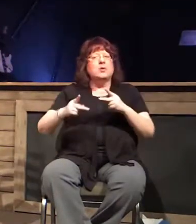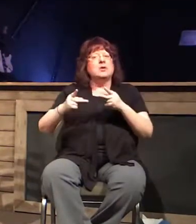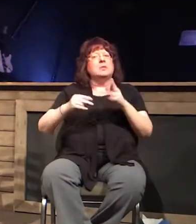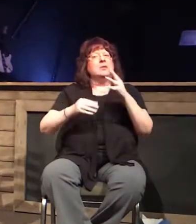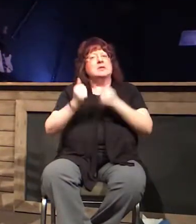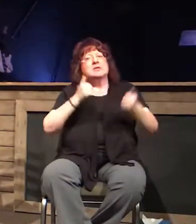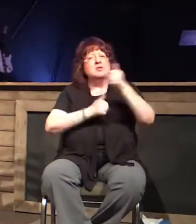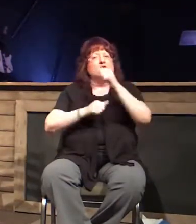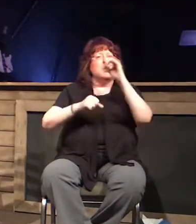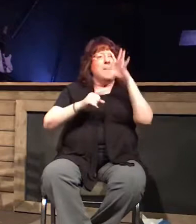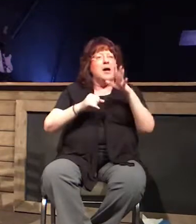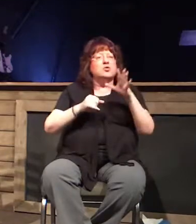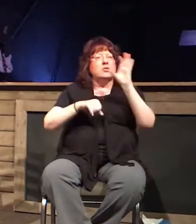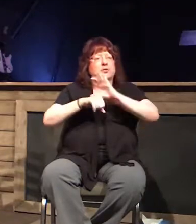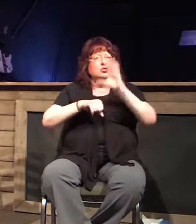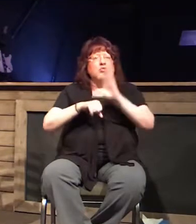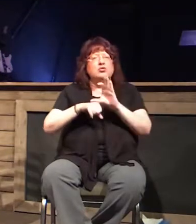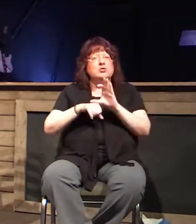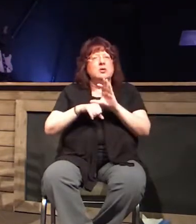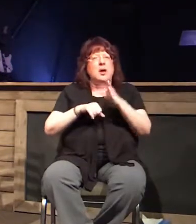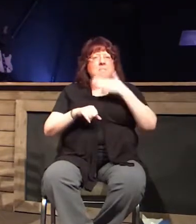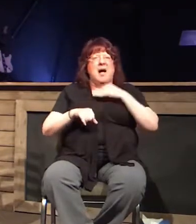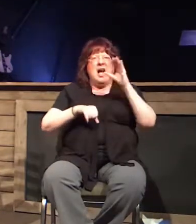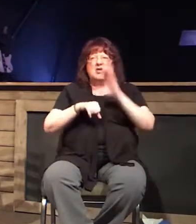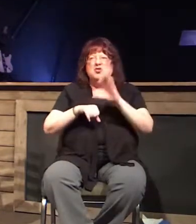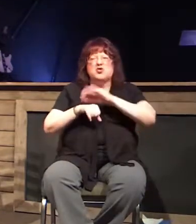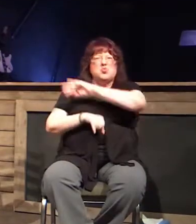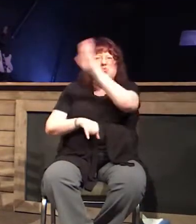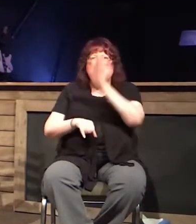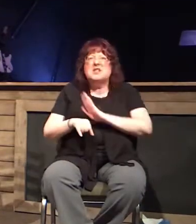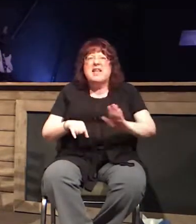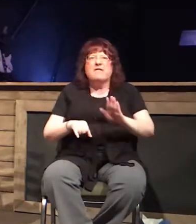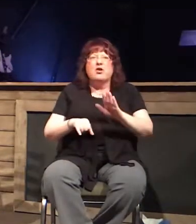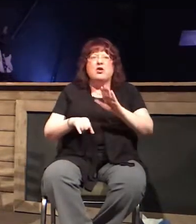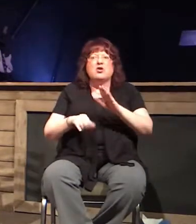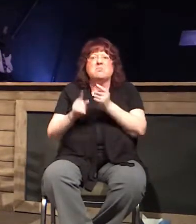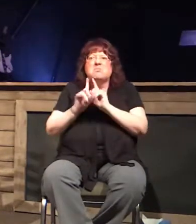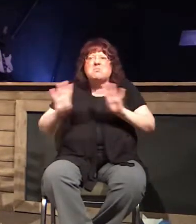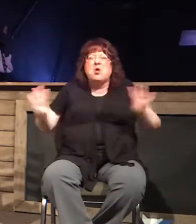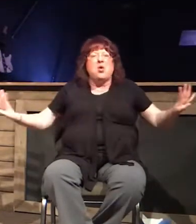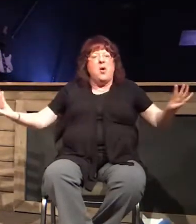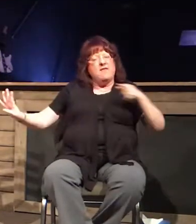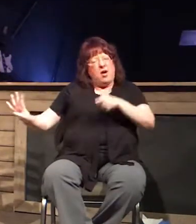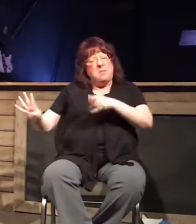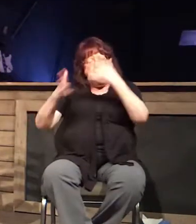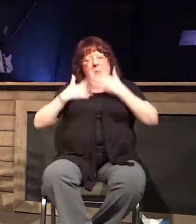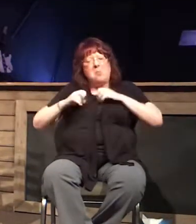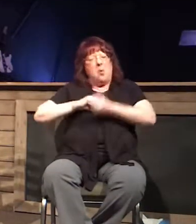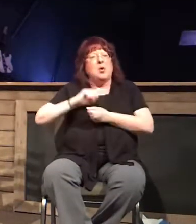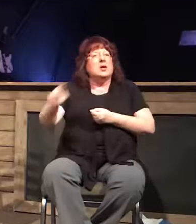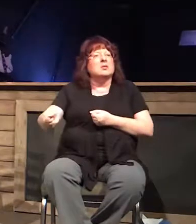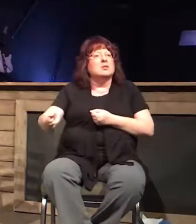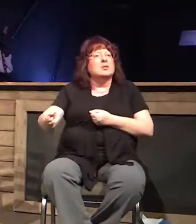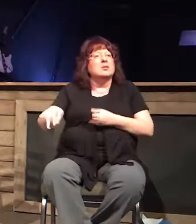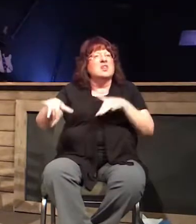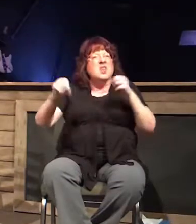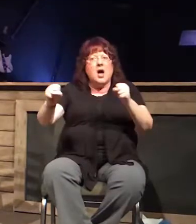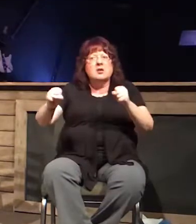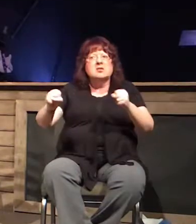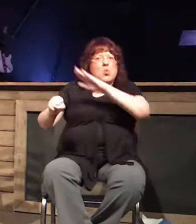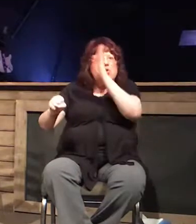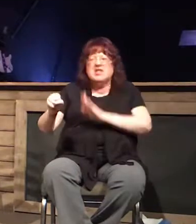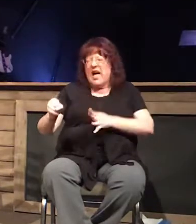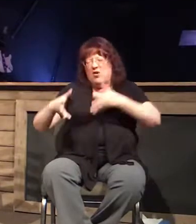to be a senior pastor someday of a church, my church will never pull away from the broken heart. Yes. It will